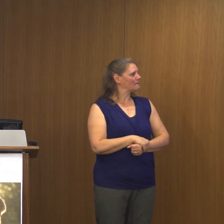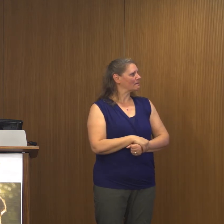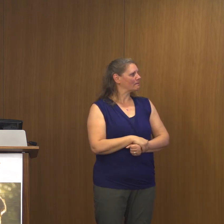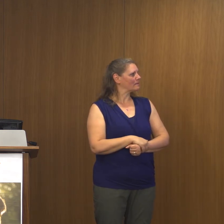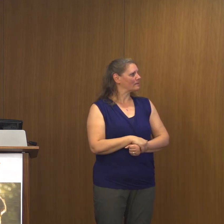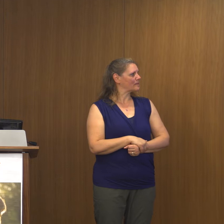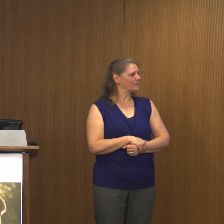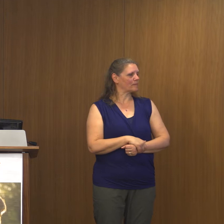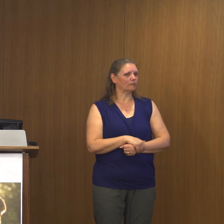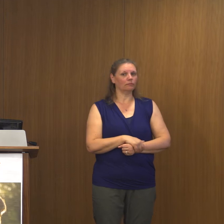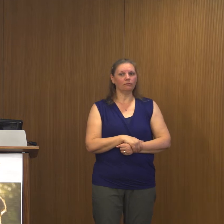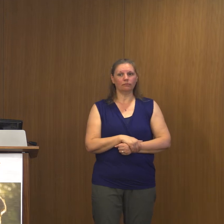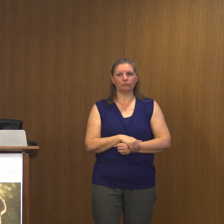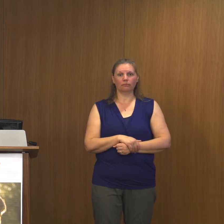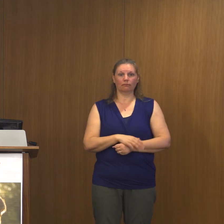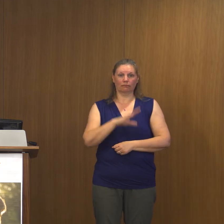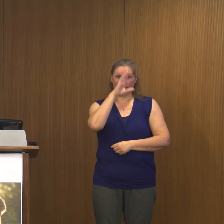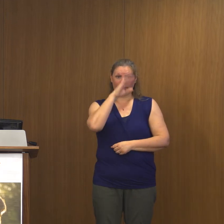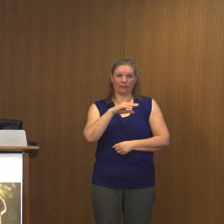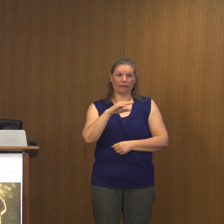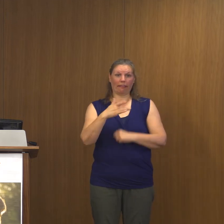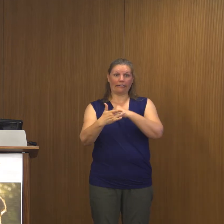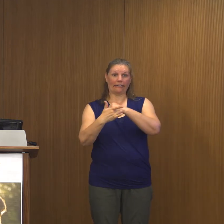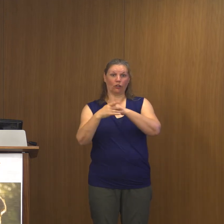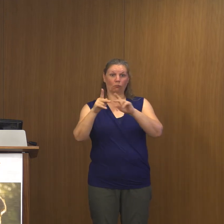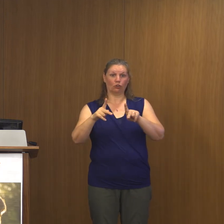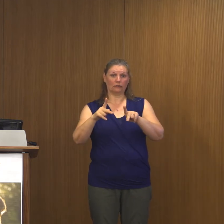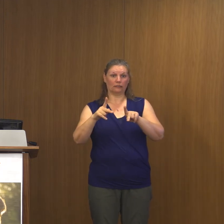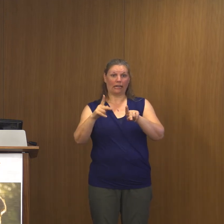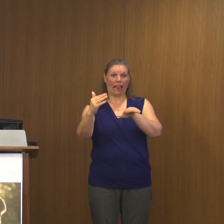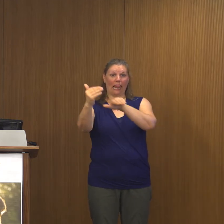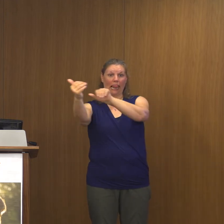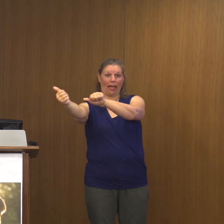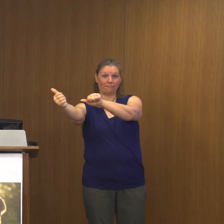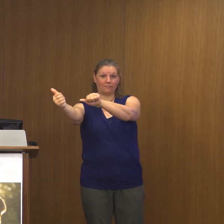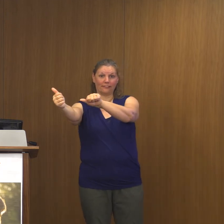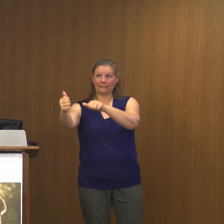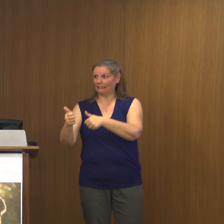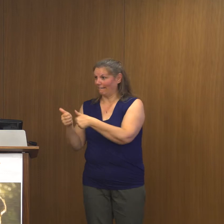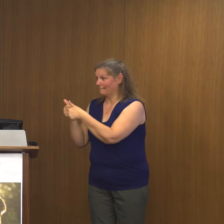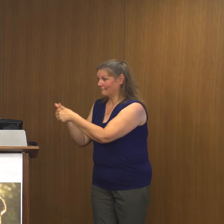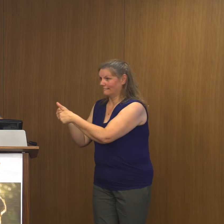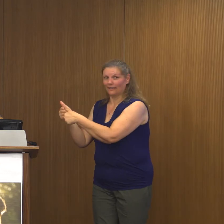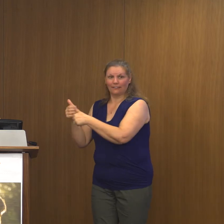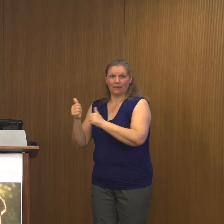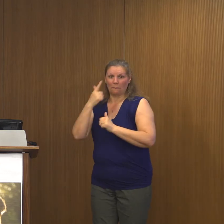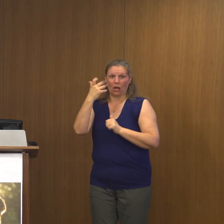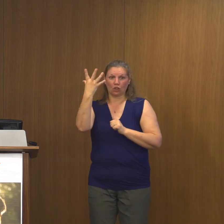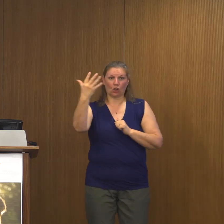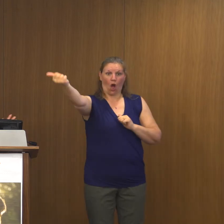And that the IT person left because they leave at 6, and he said, I hope everything goes well, because we have no